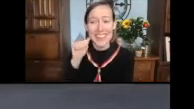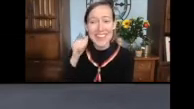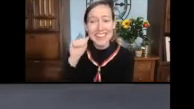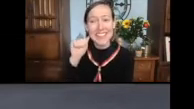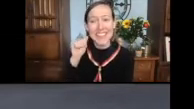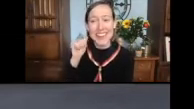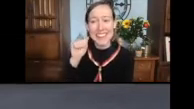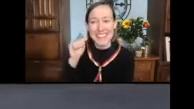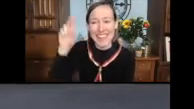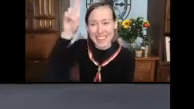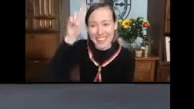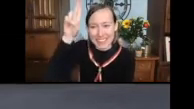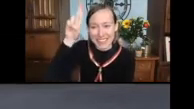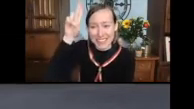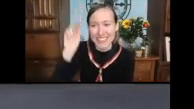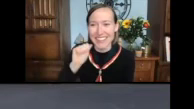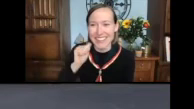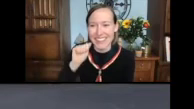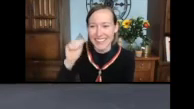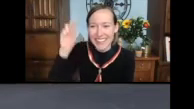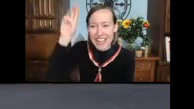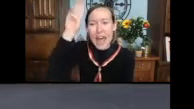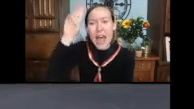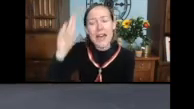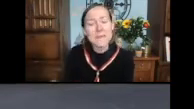ASL. So Aunt and Uncle.